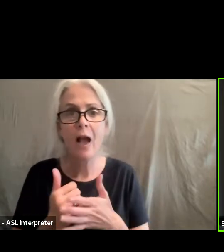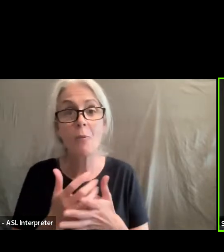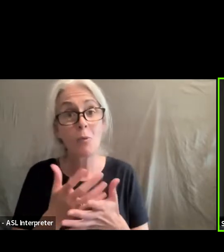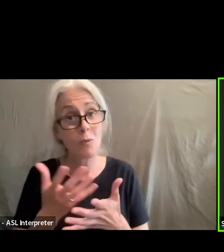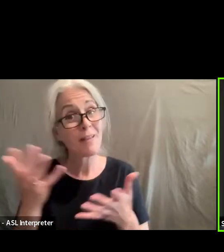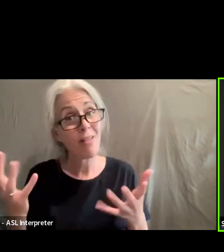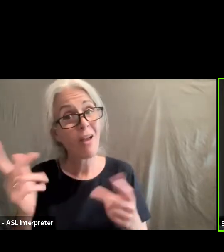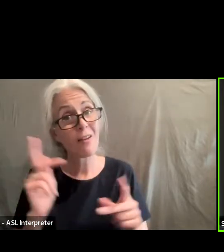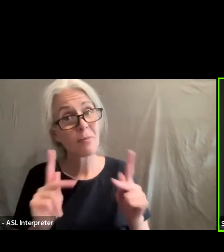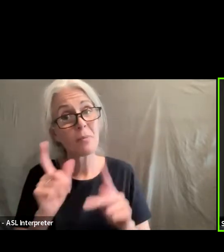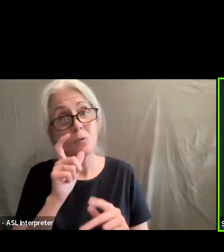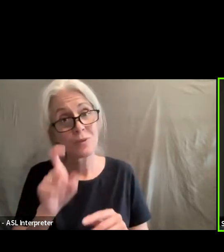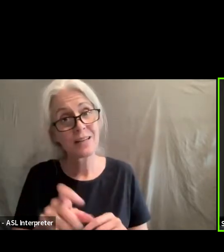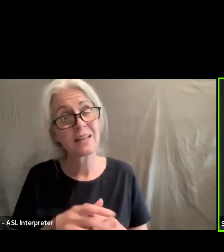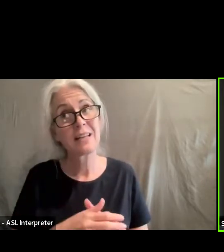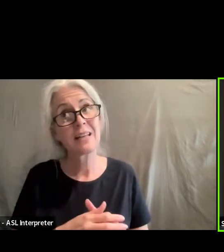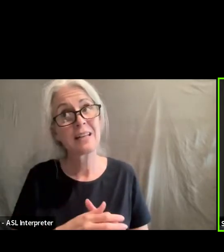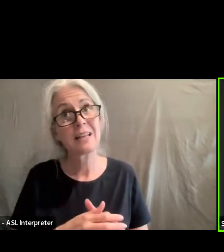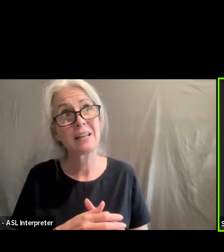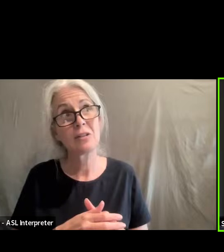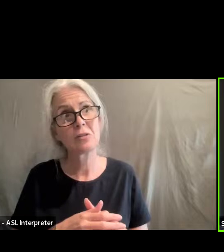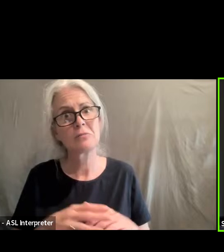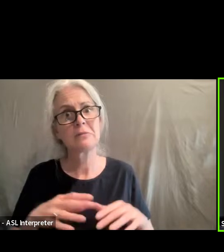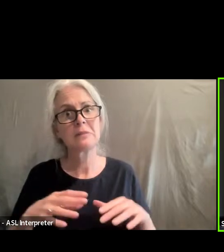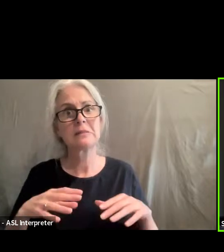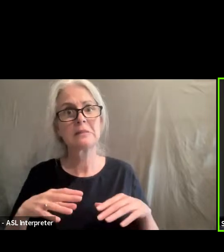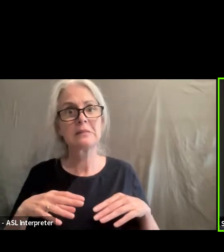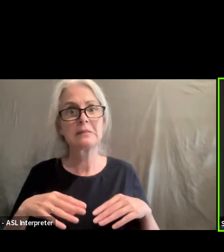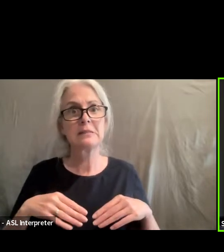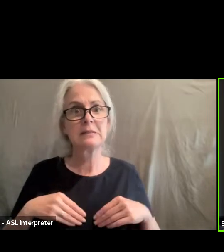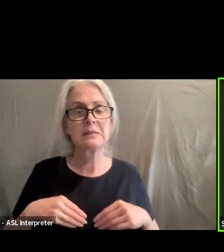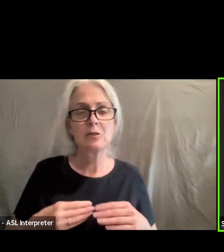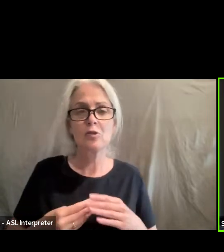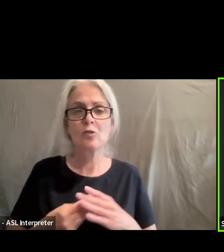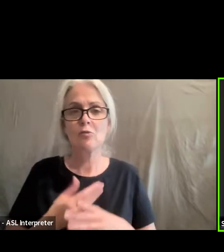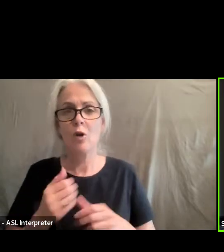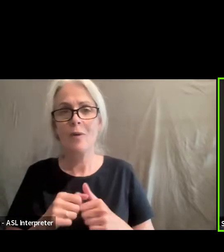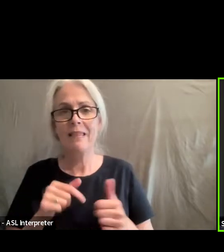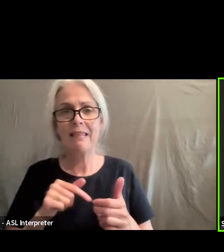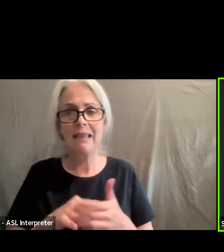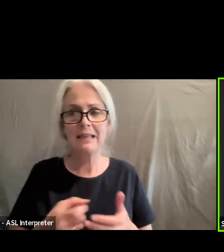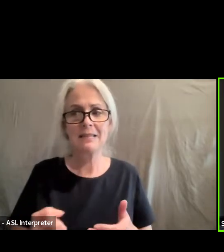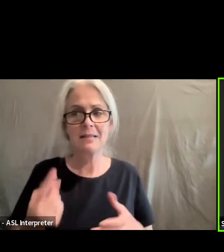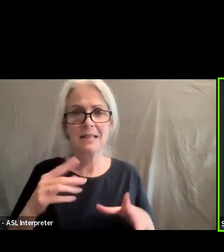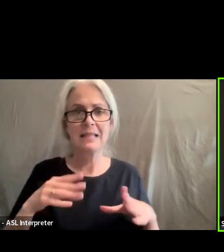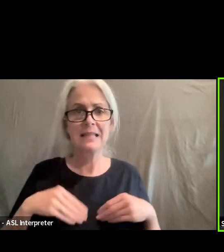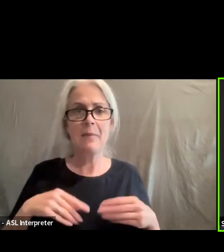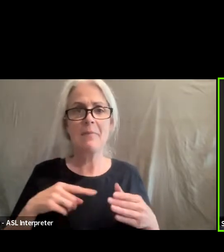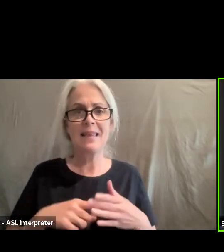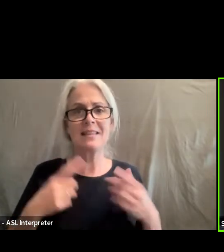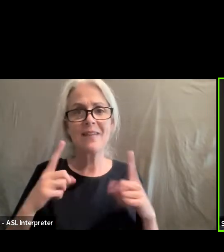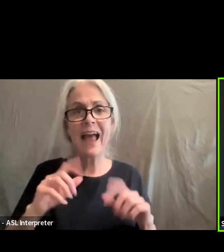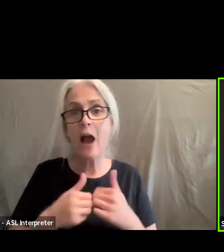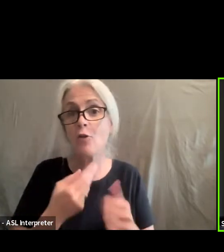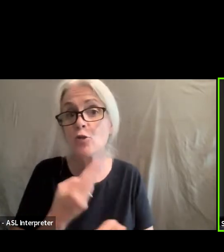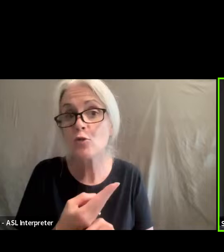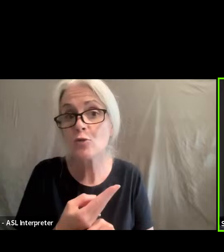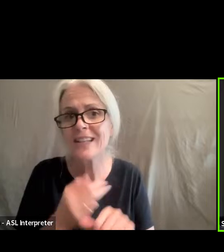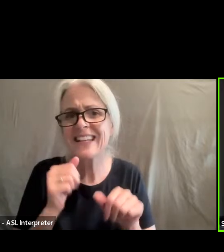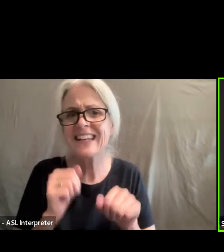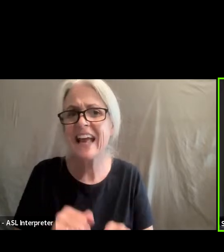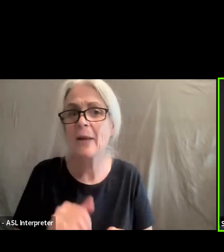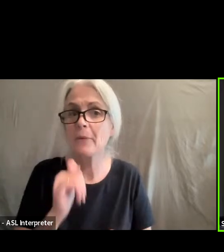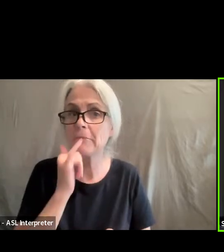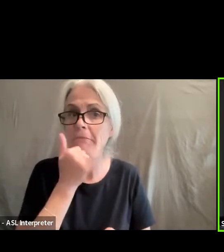lot of people who need to grow into this and grow into AI being a tool that's effective and how to use it, because it can be